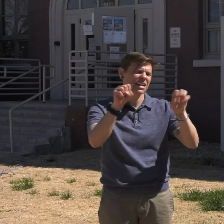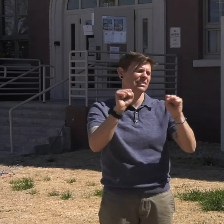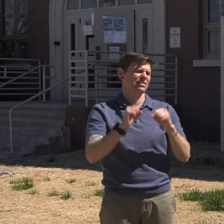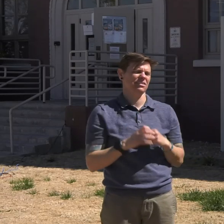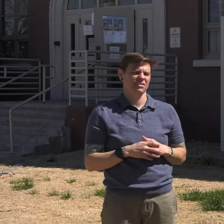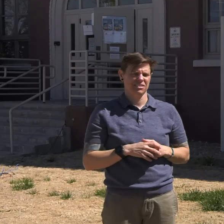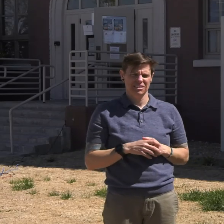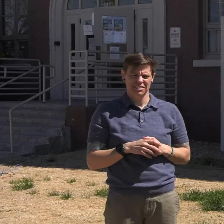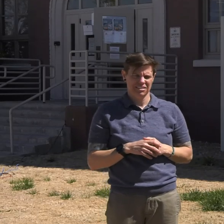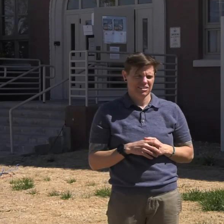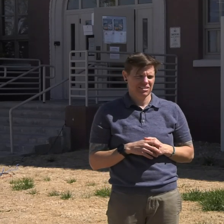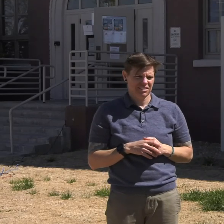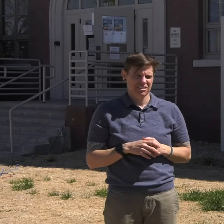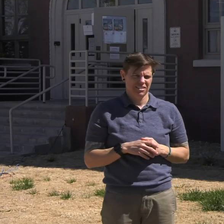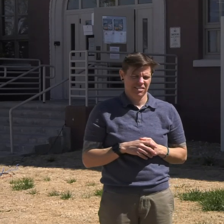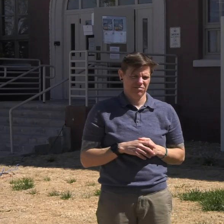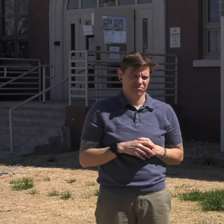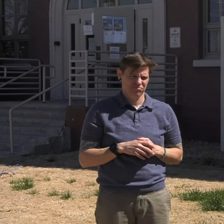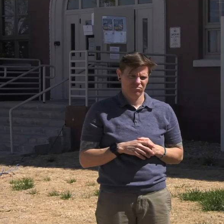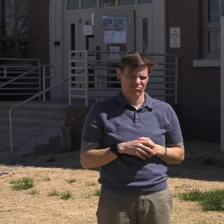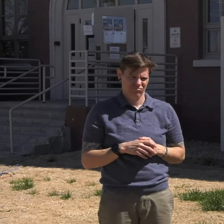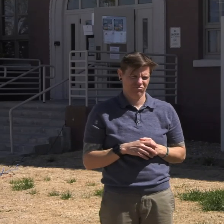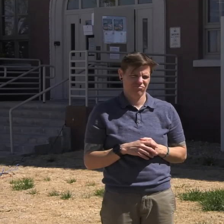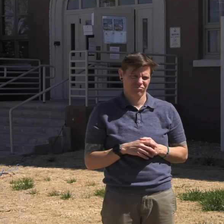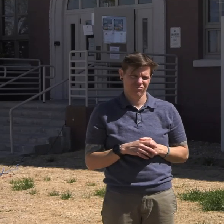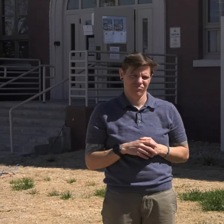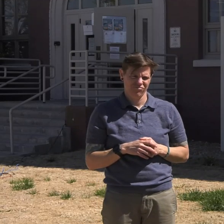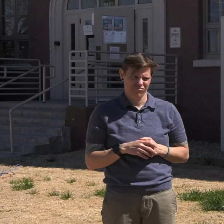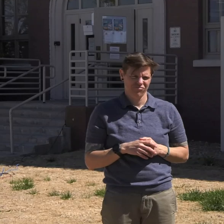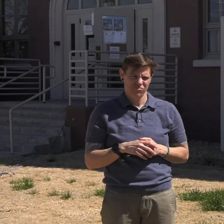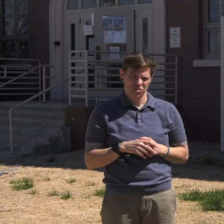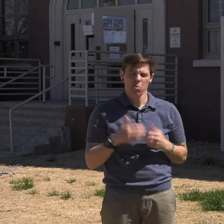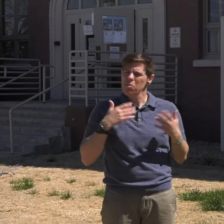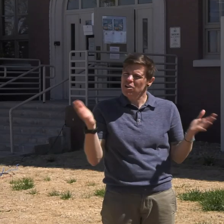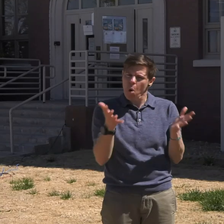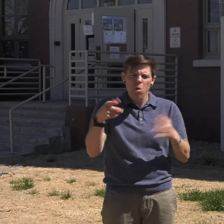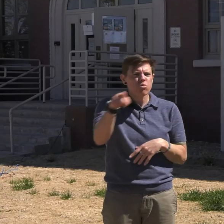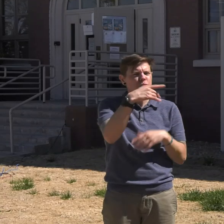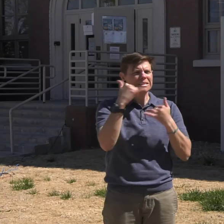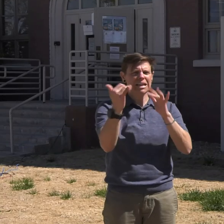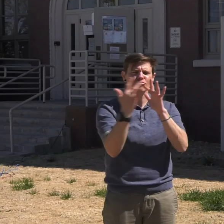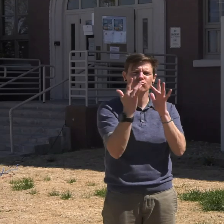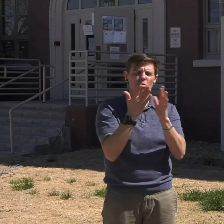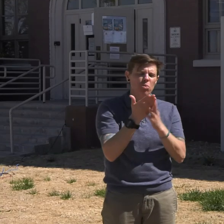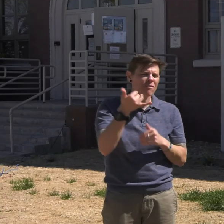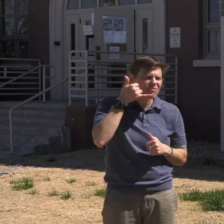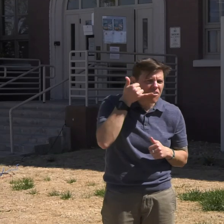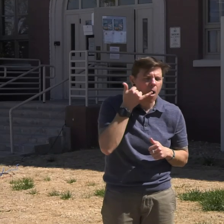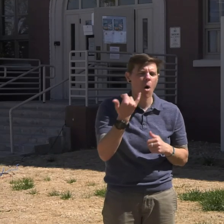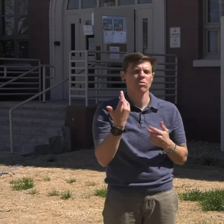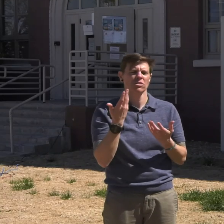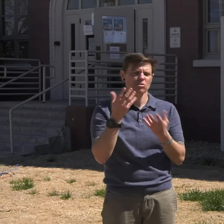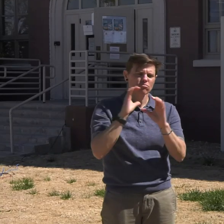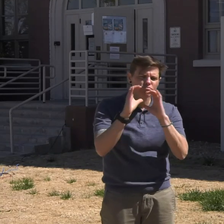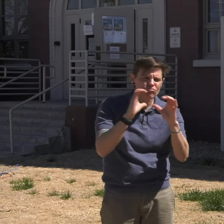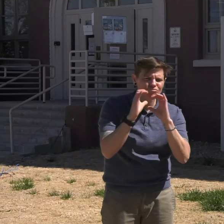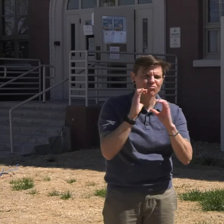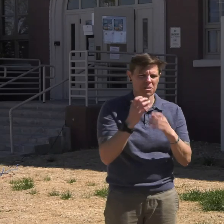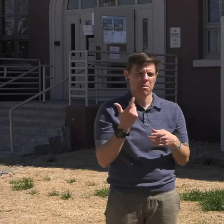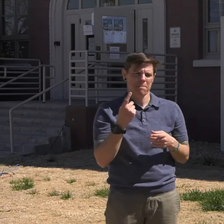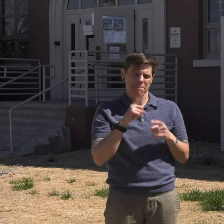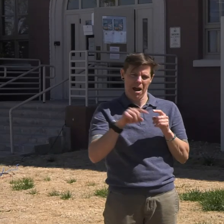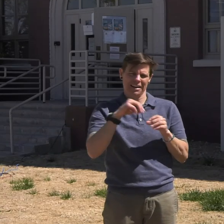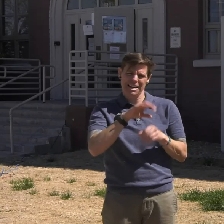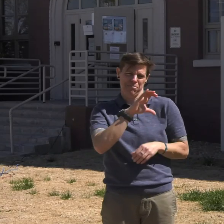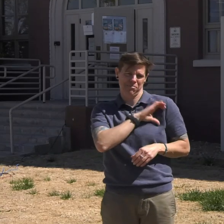reports. We, of course, want to encourage people to do this over the phone or online. But again, as part of our emergency infrastructure right now, we are able to